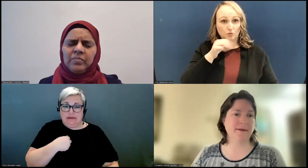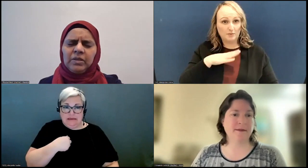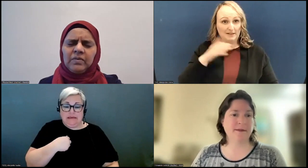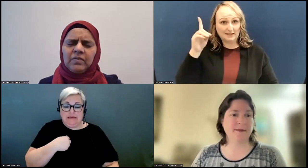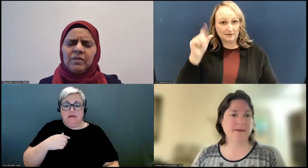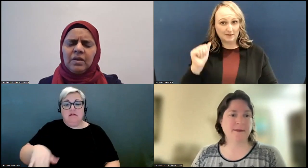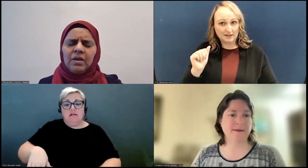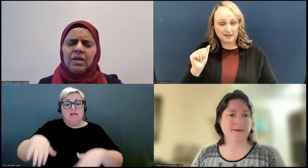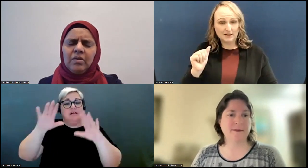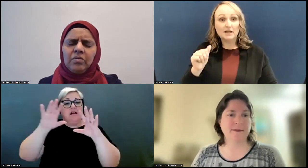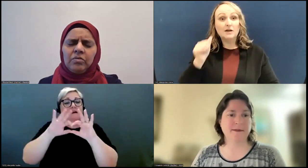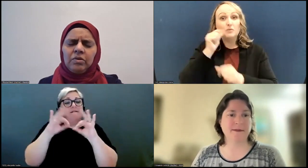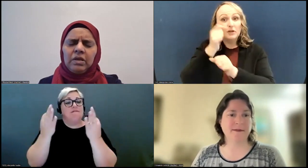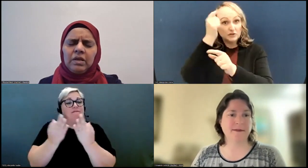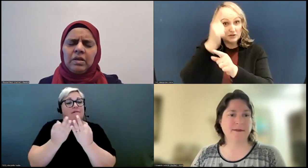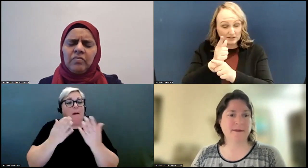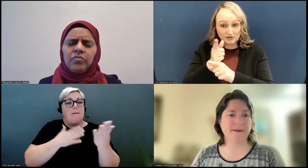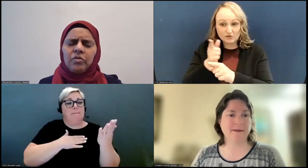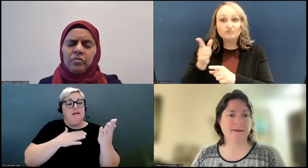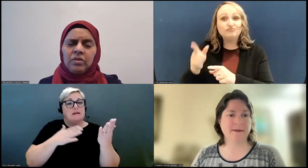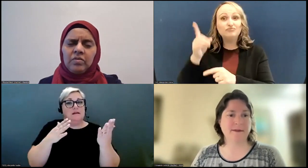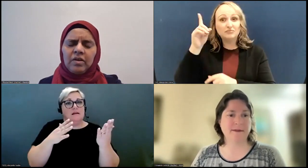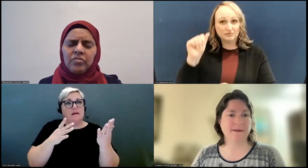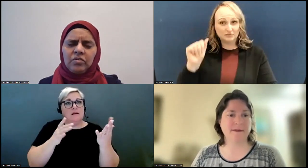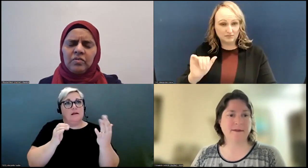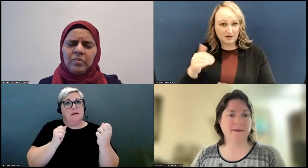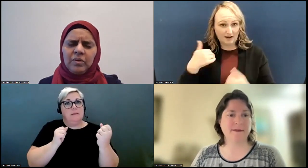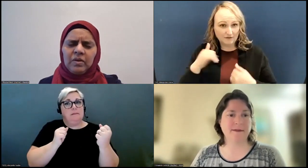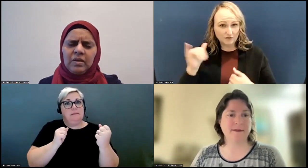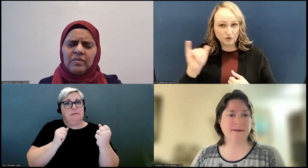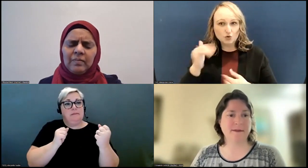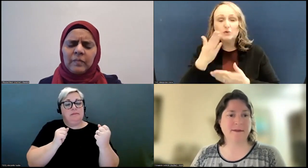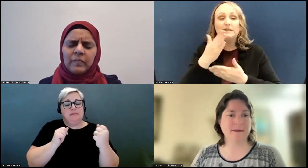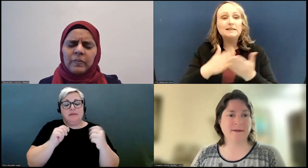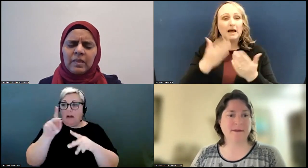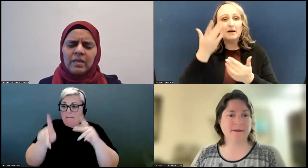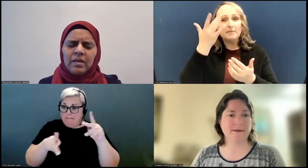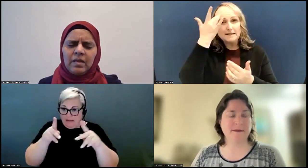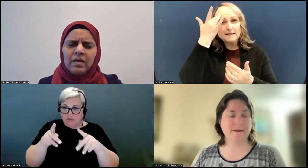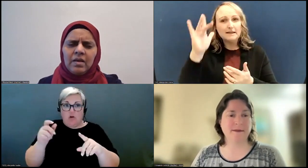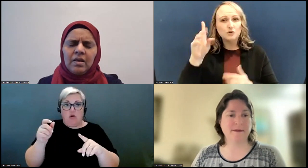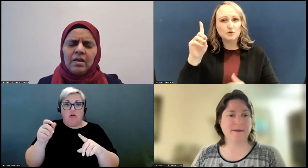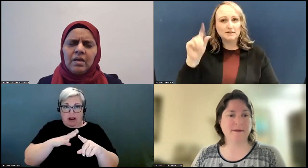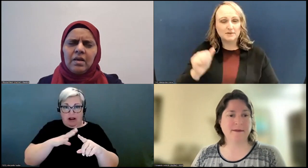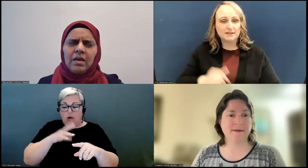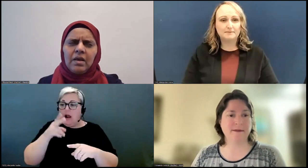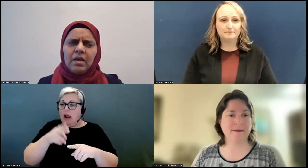disabled siblings, including individuals with intellectual disabilities.